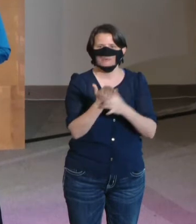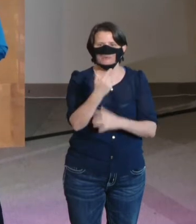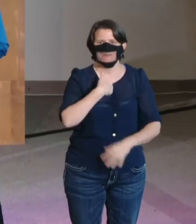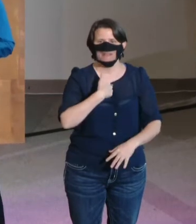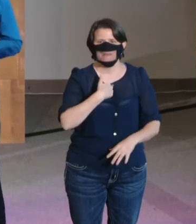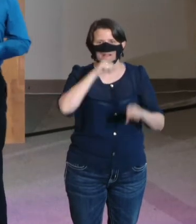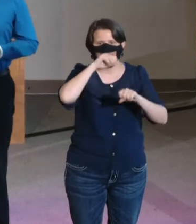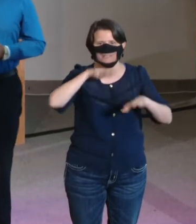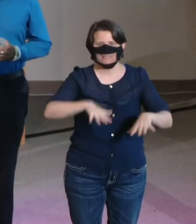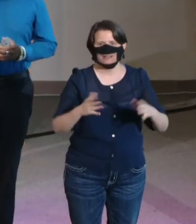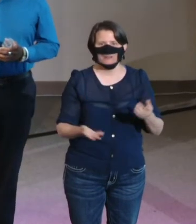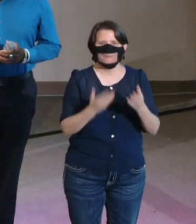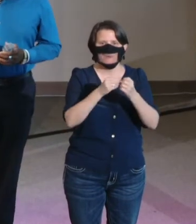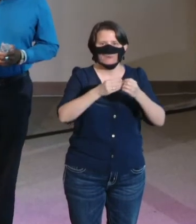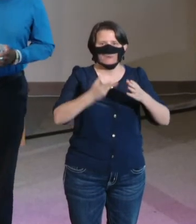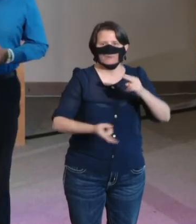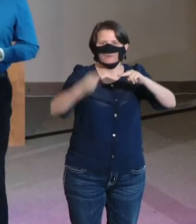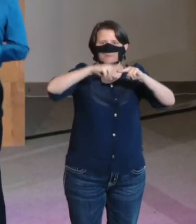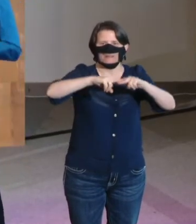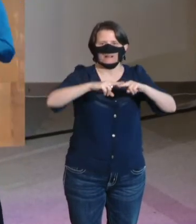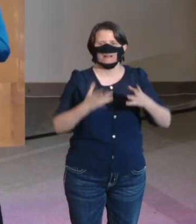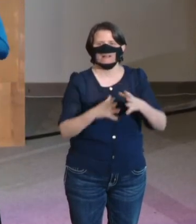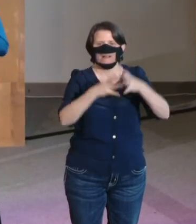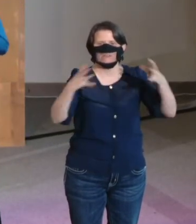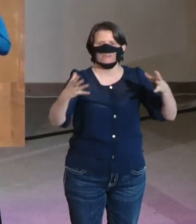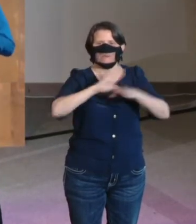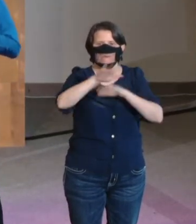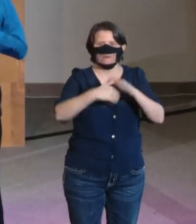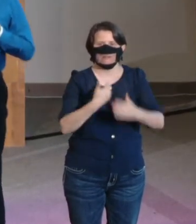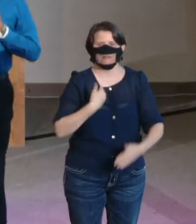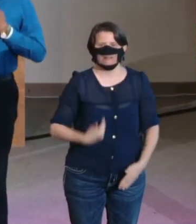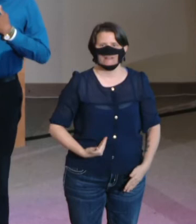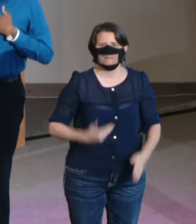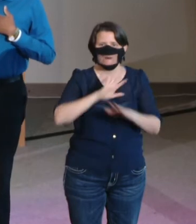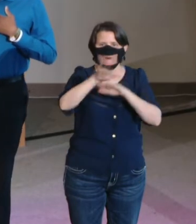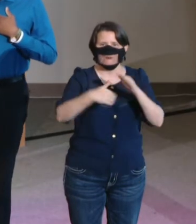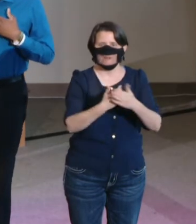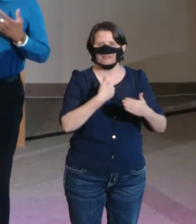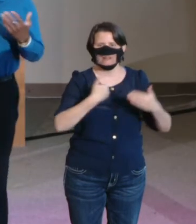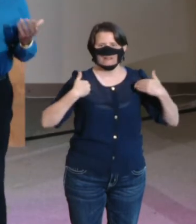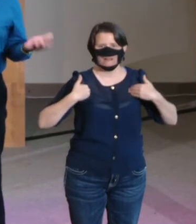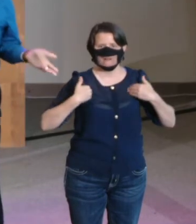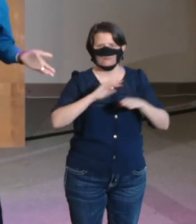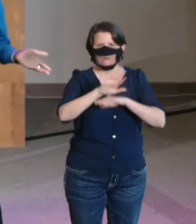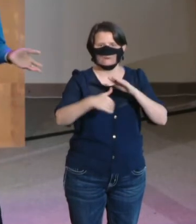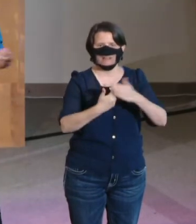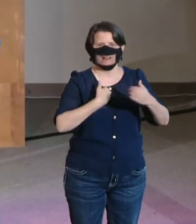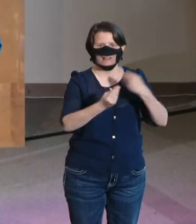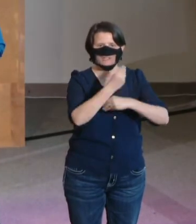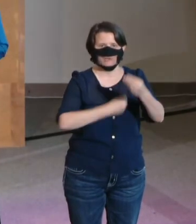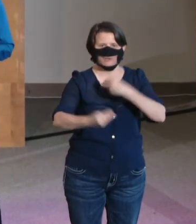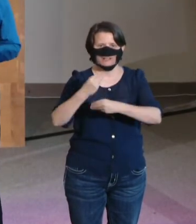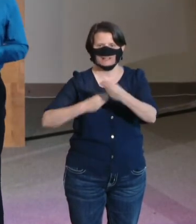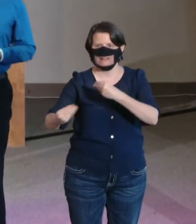me blesses and multiplies all that I am, all that I have, all that I circulate,